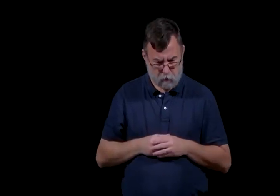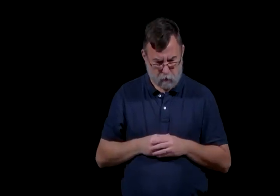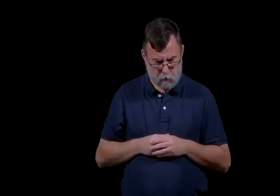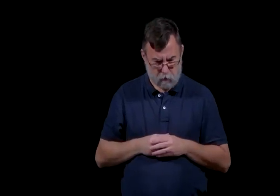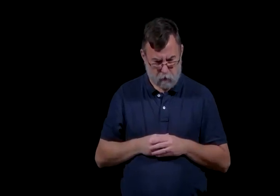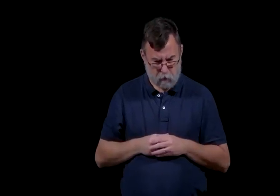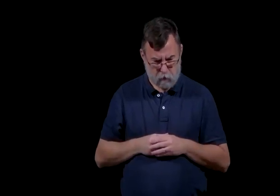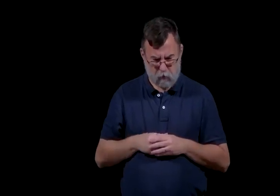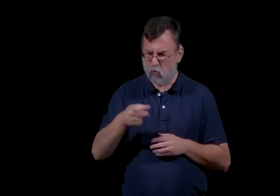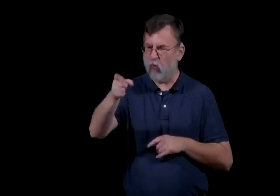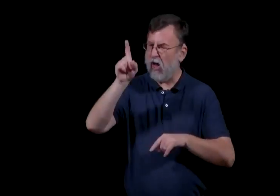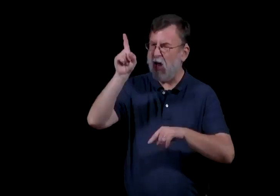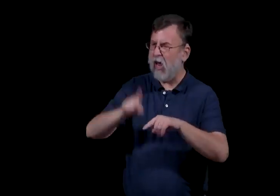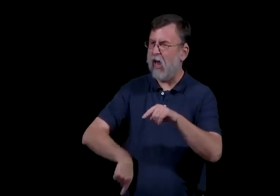Wow.